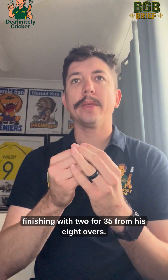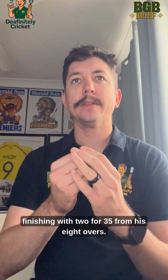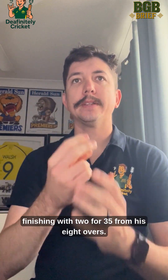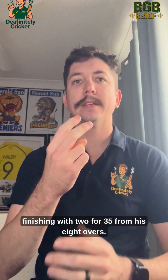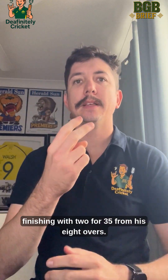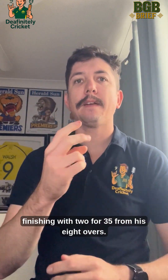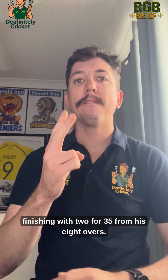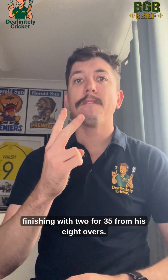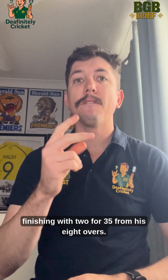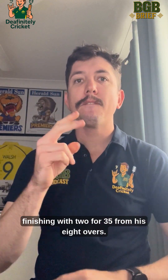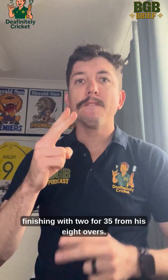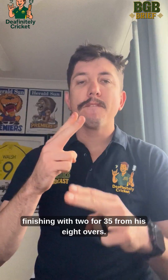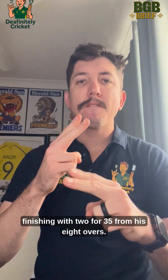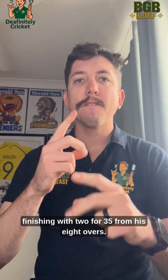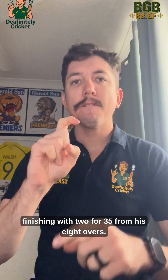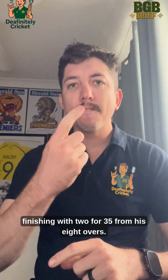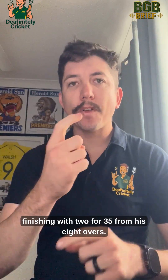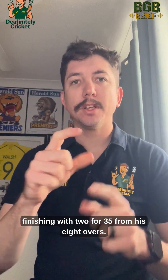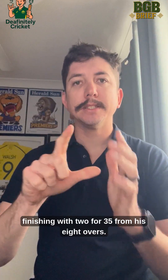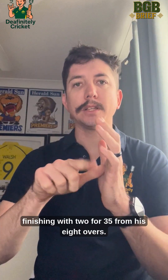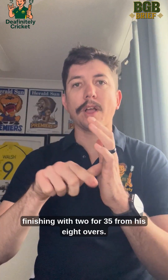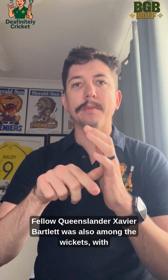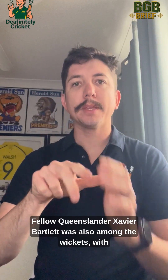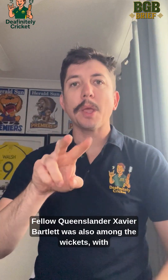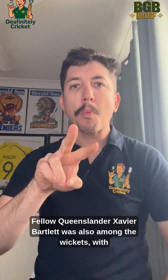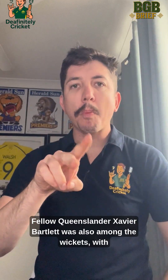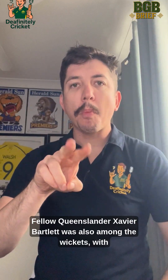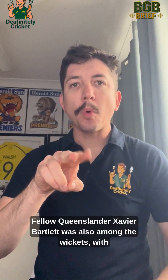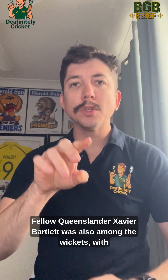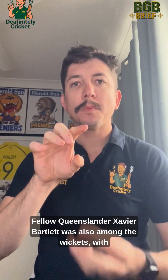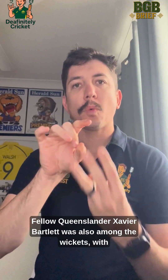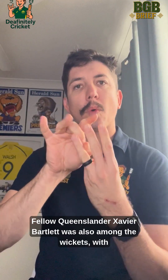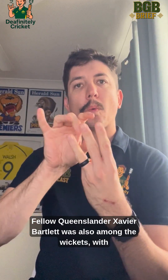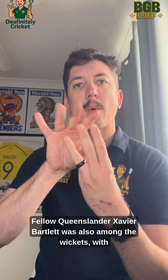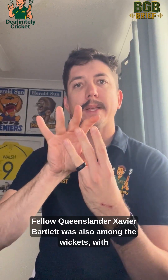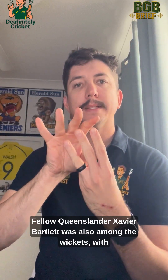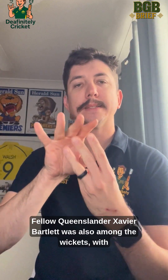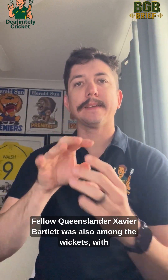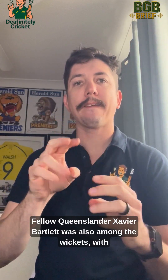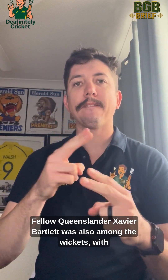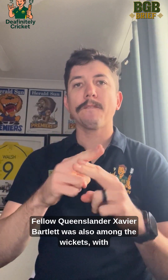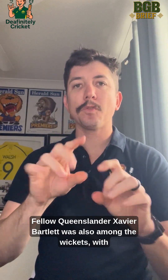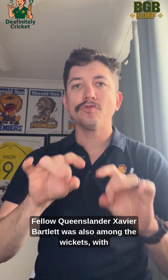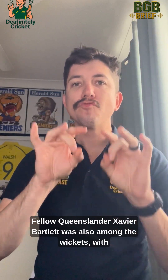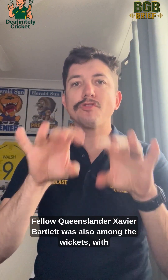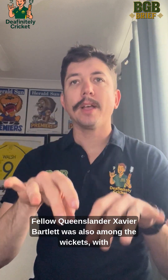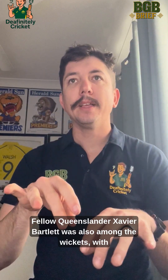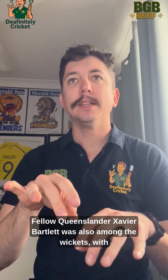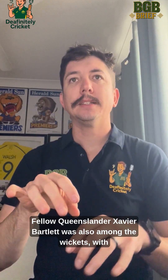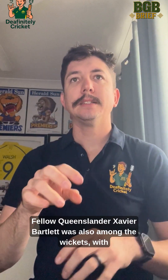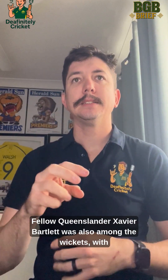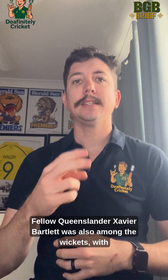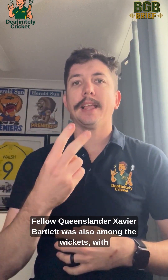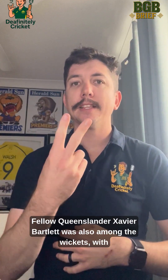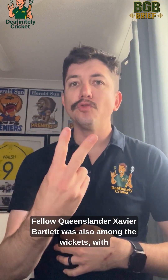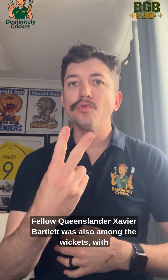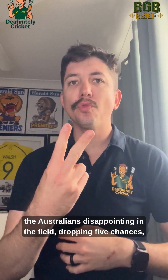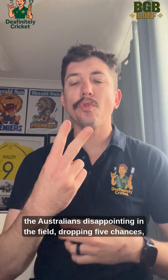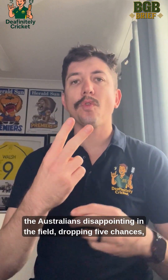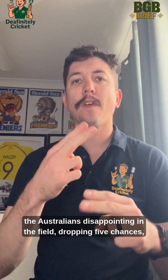for 35 from his 8 overs. Fellow Queenslander Xavier Bartlett was also among the wickets, with the